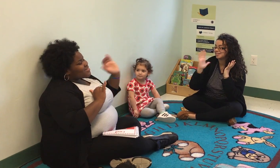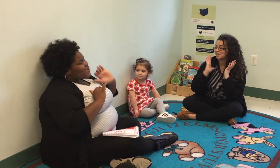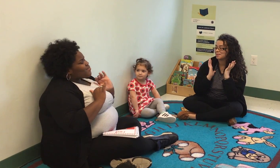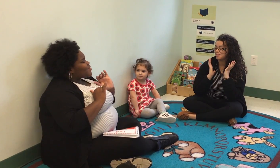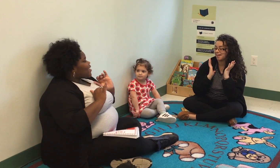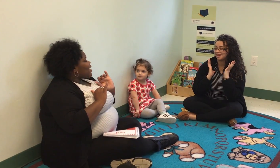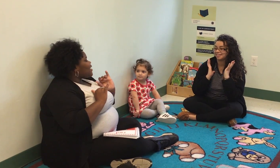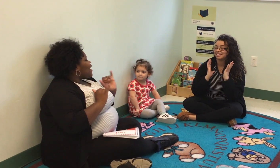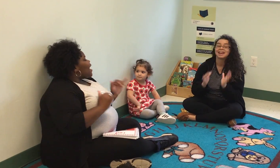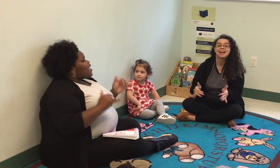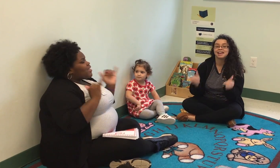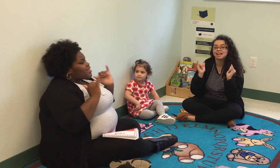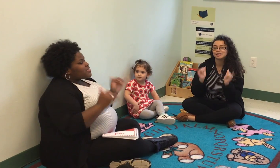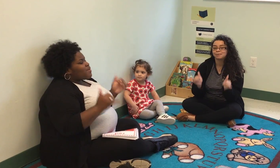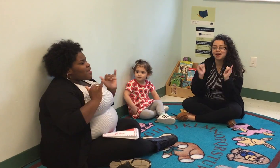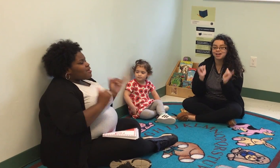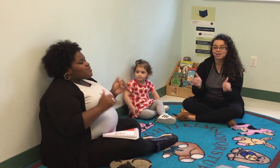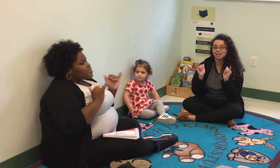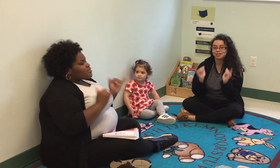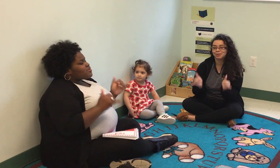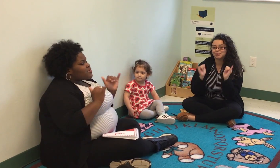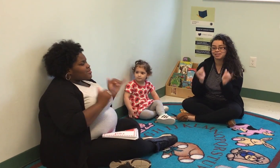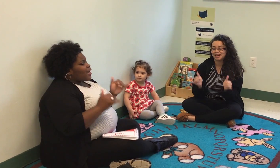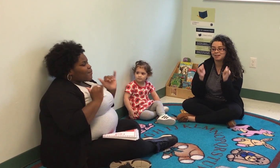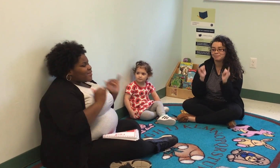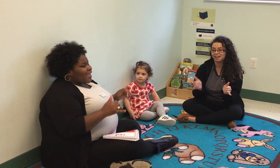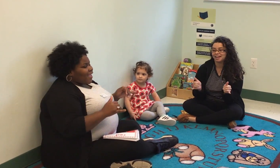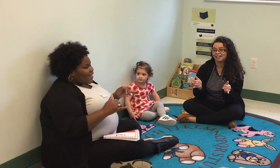Estoy bien, y espero que tú también.